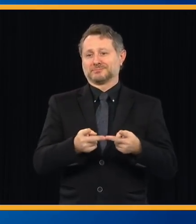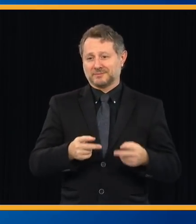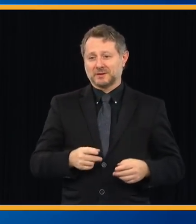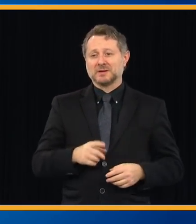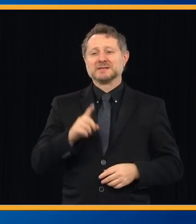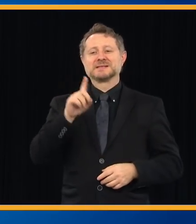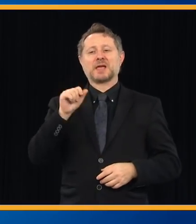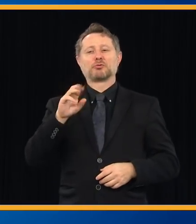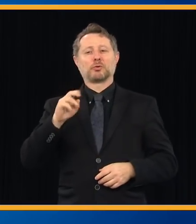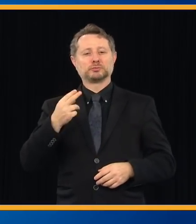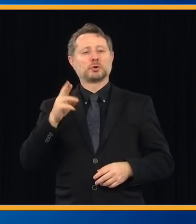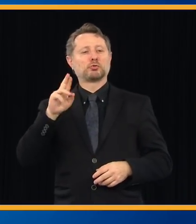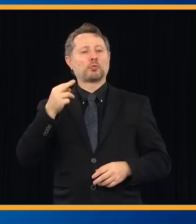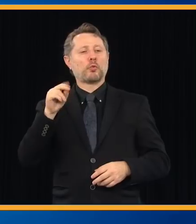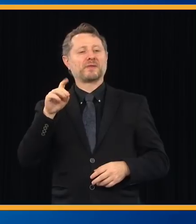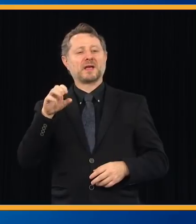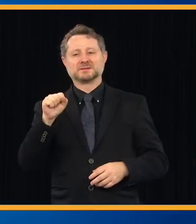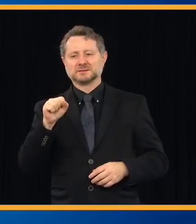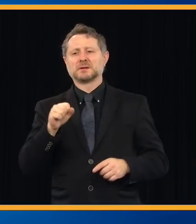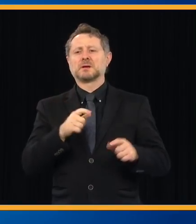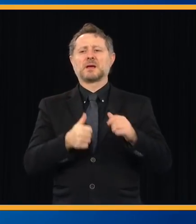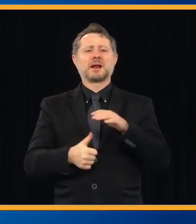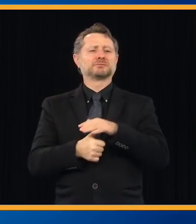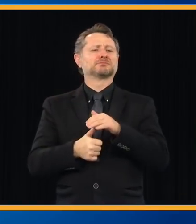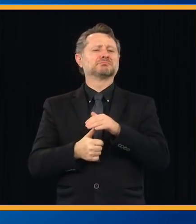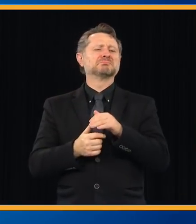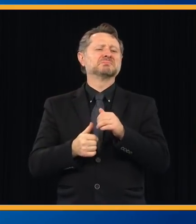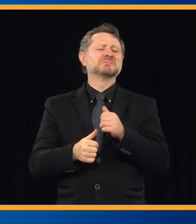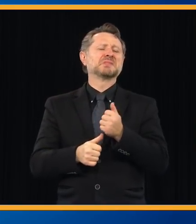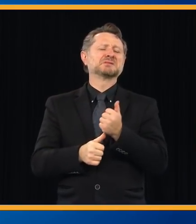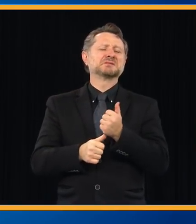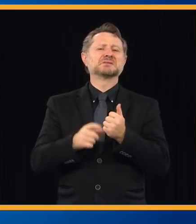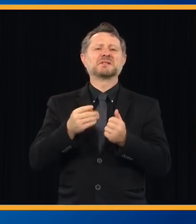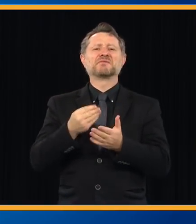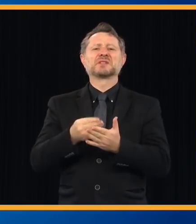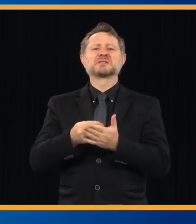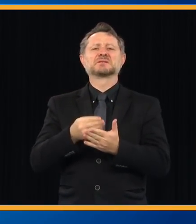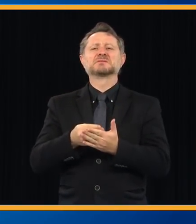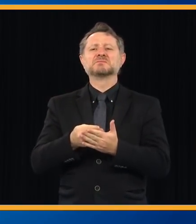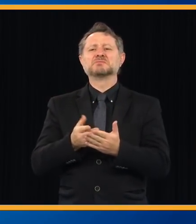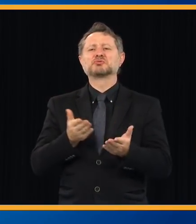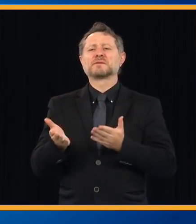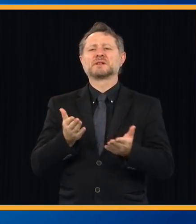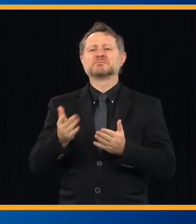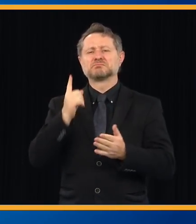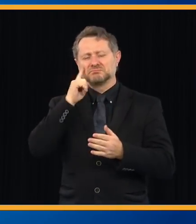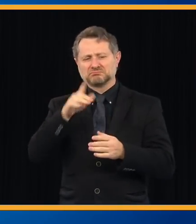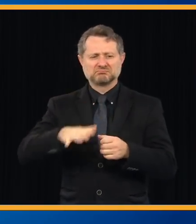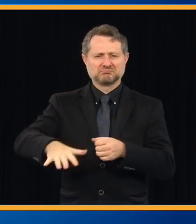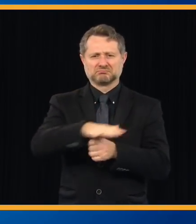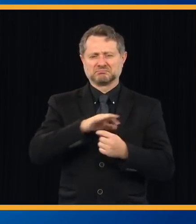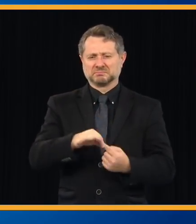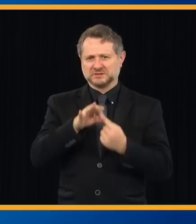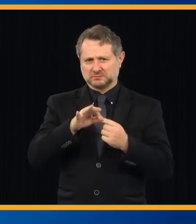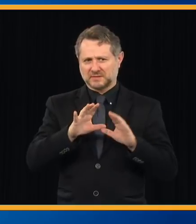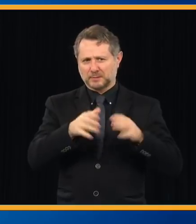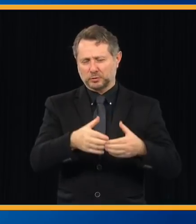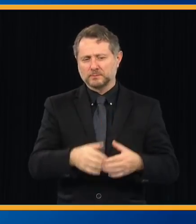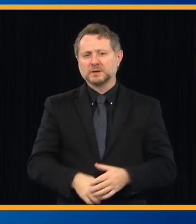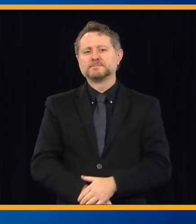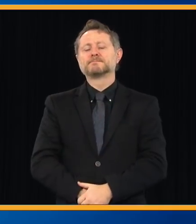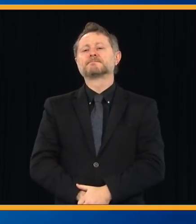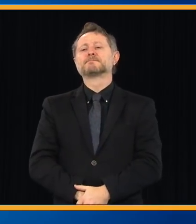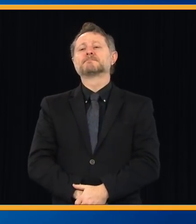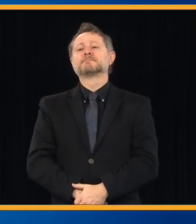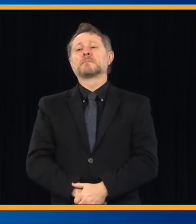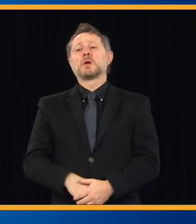Deputy Superintendent and Special Counsel to the New York State Department of Financial Services, but who has